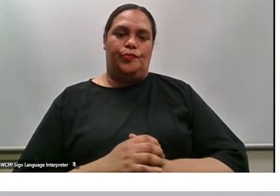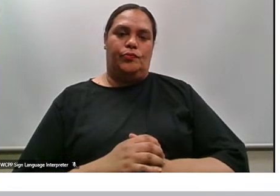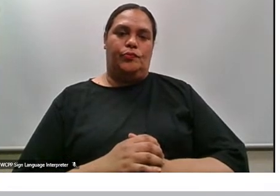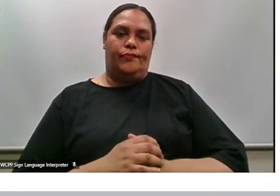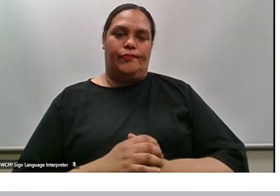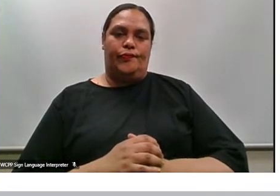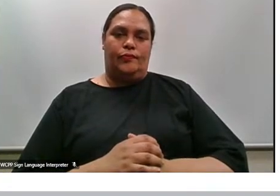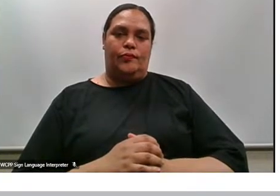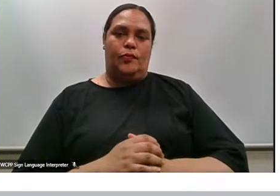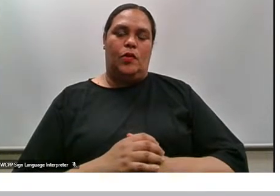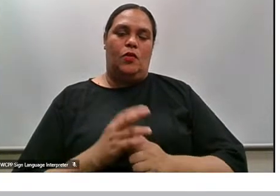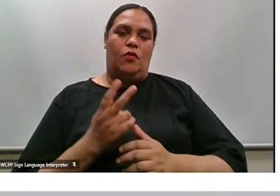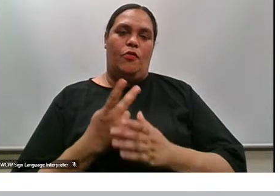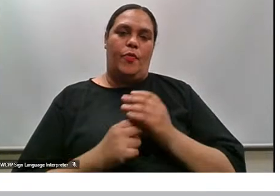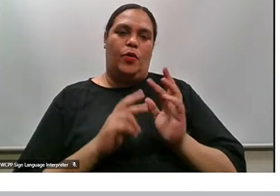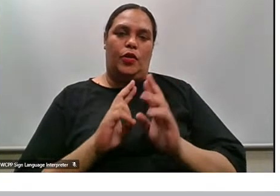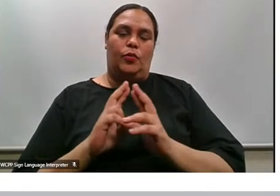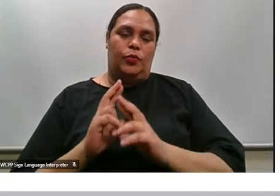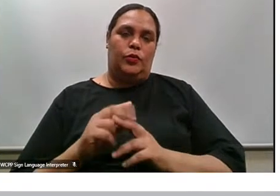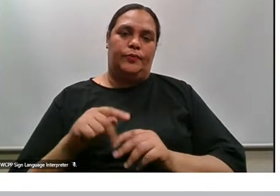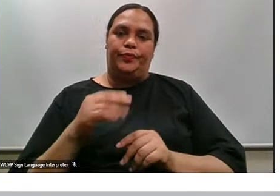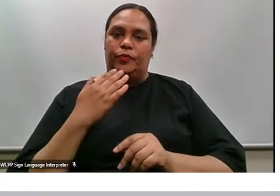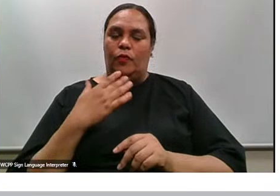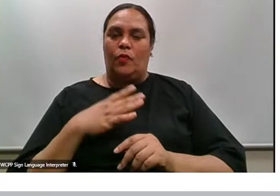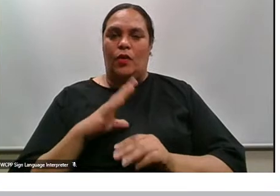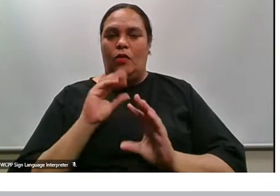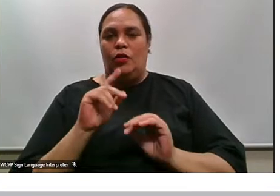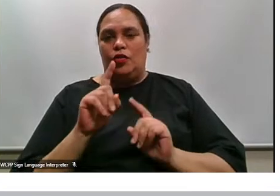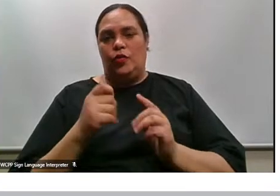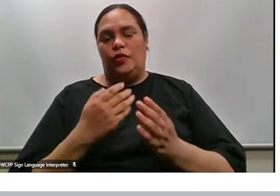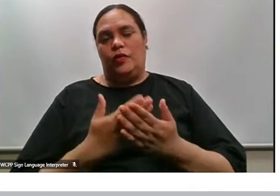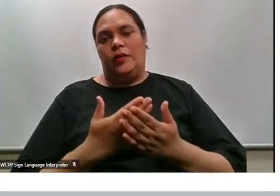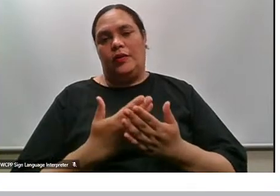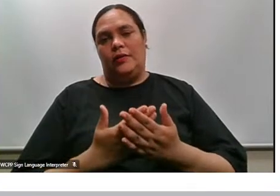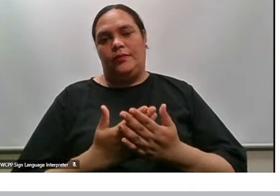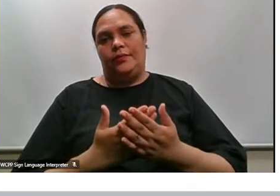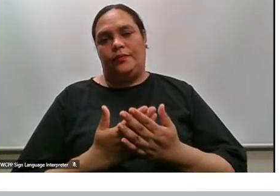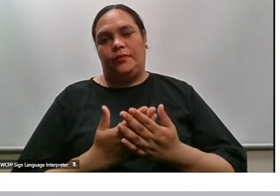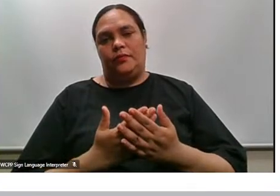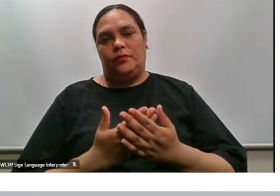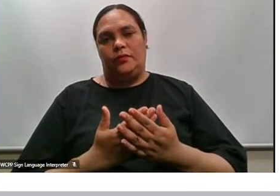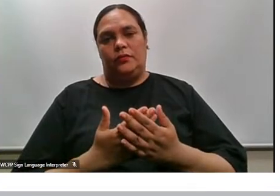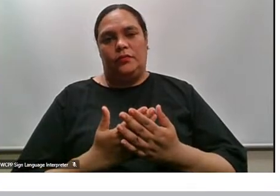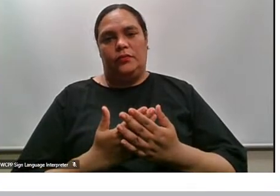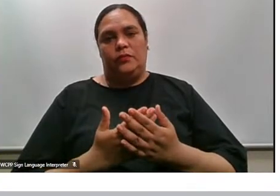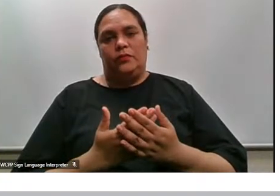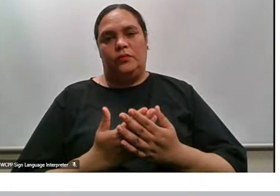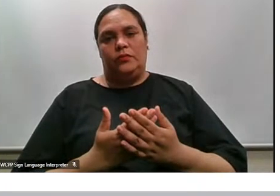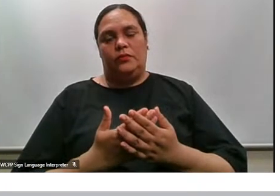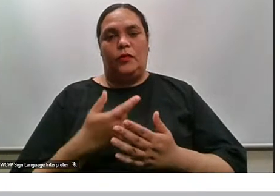Of board reports, and those who want to ask question can Chairperson?